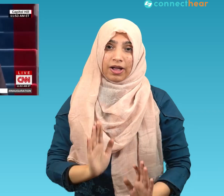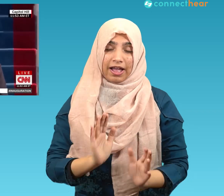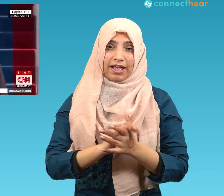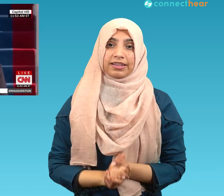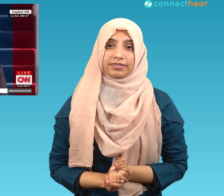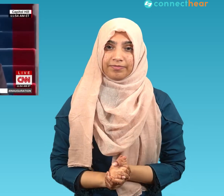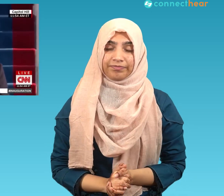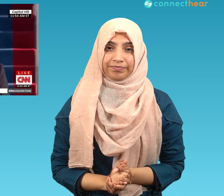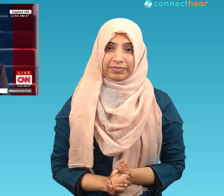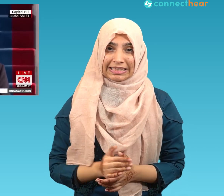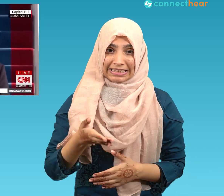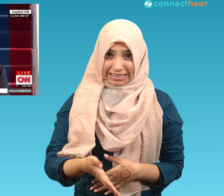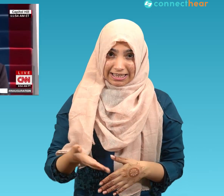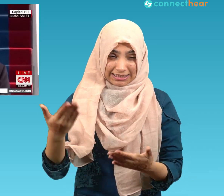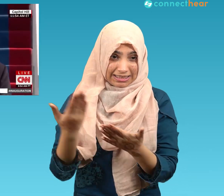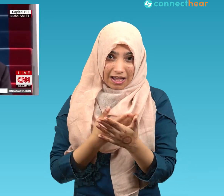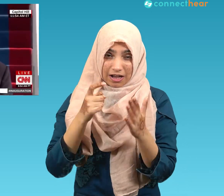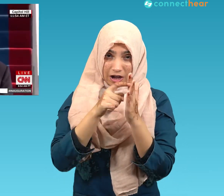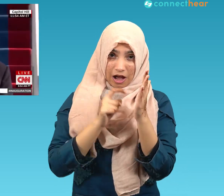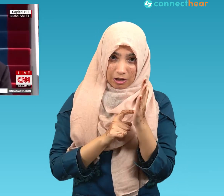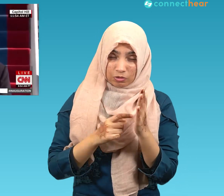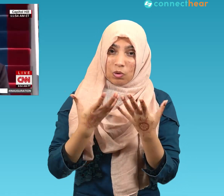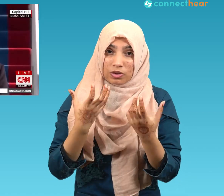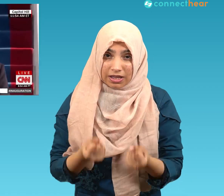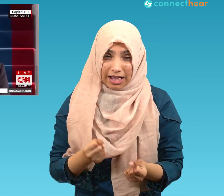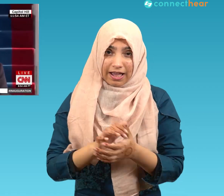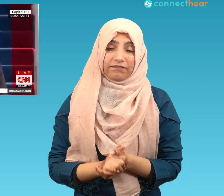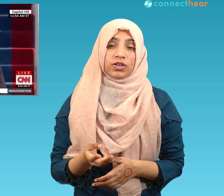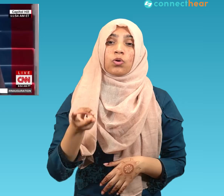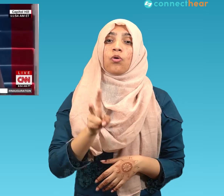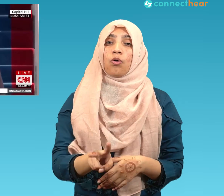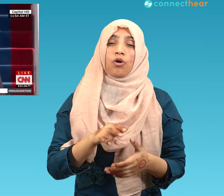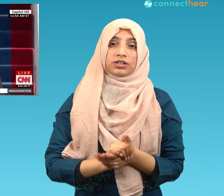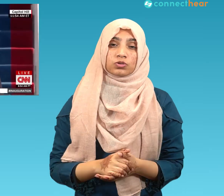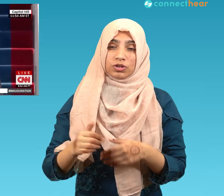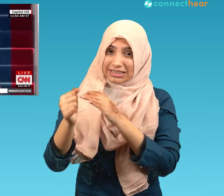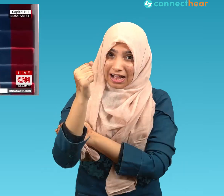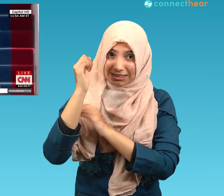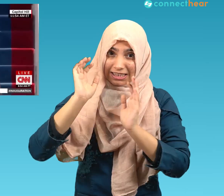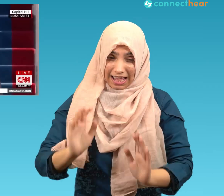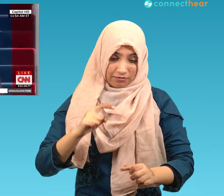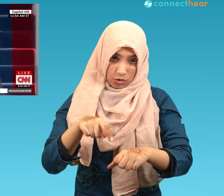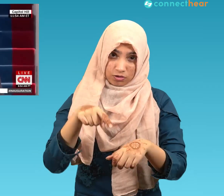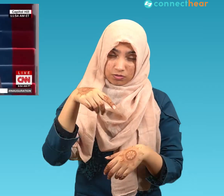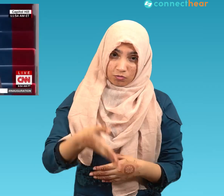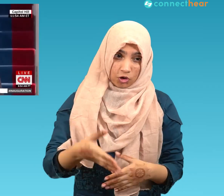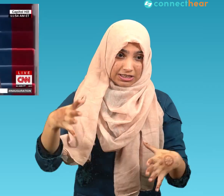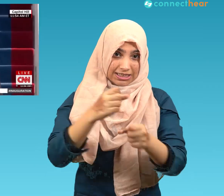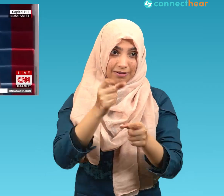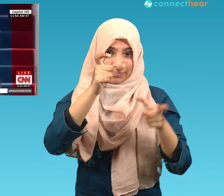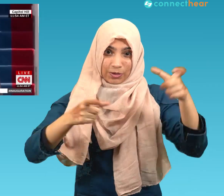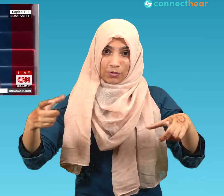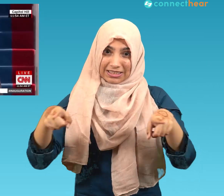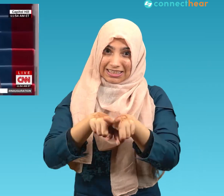the resilience of our Constitution and the strength of our nation, as